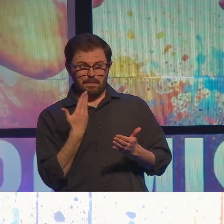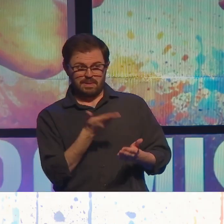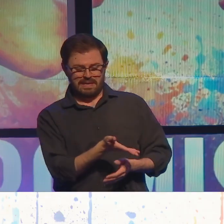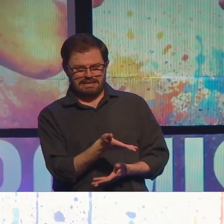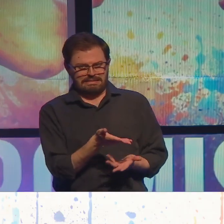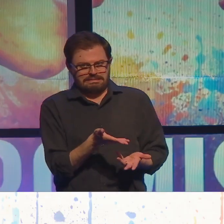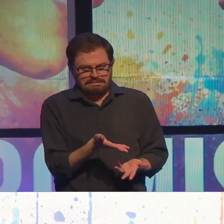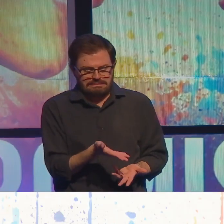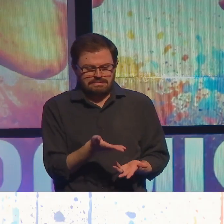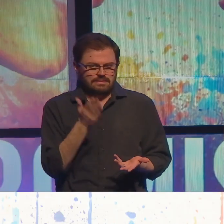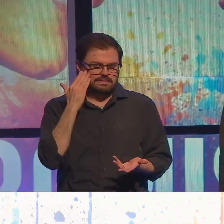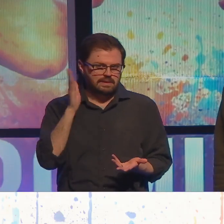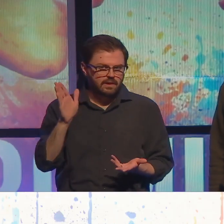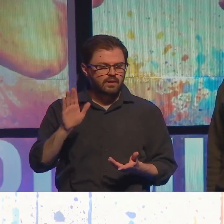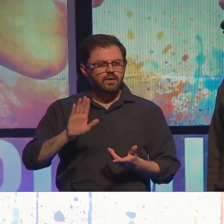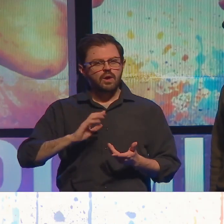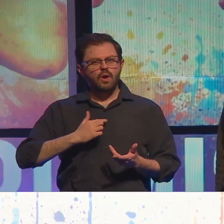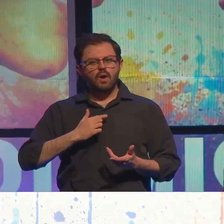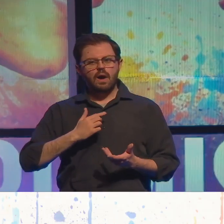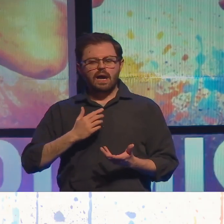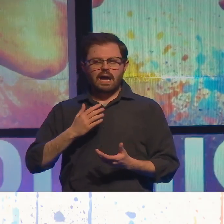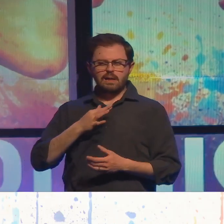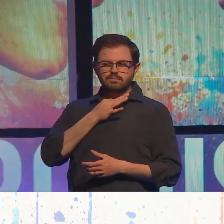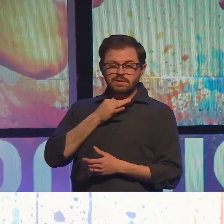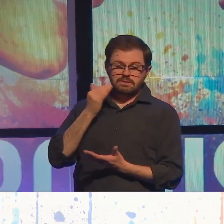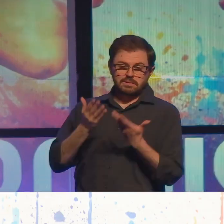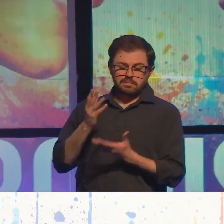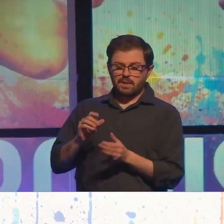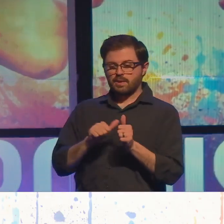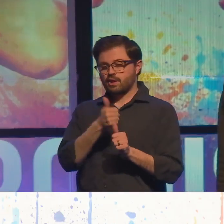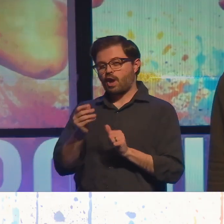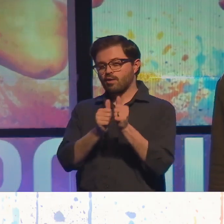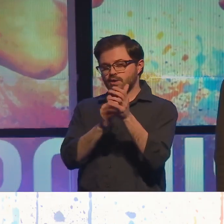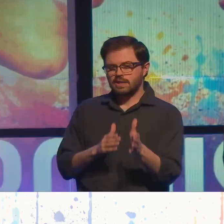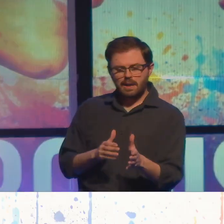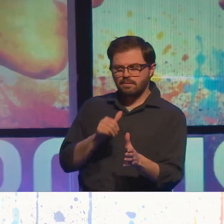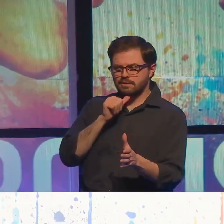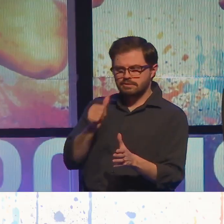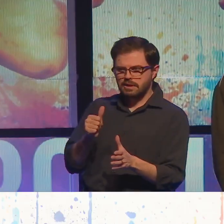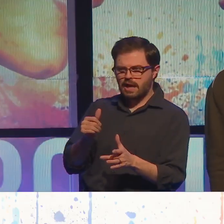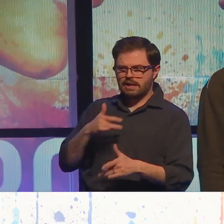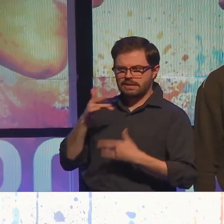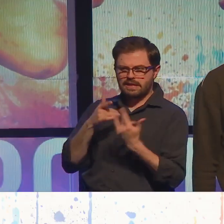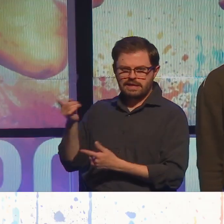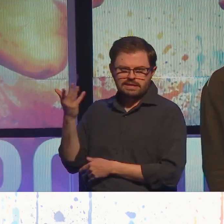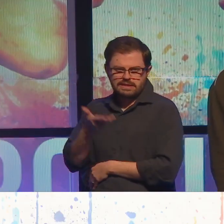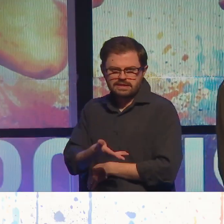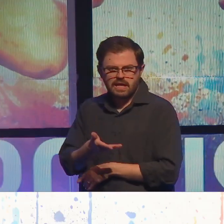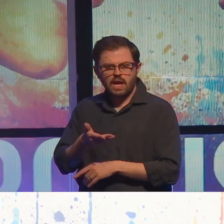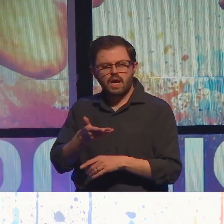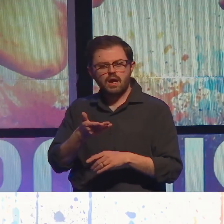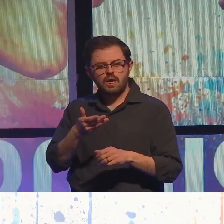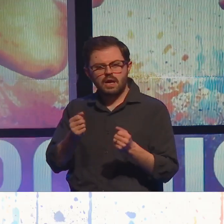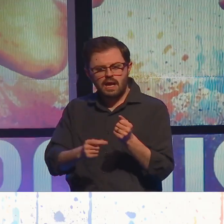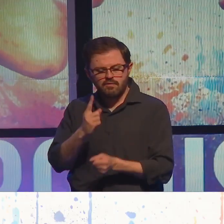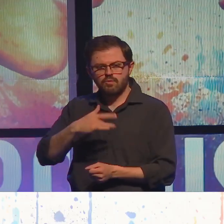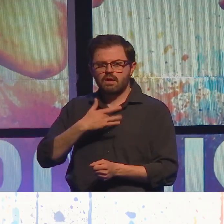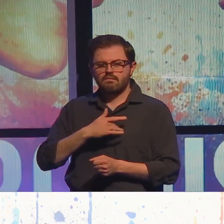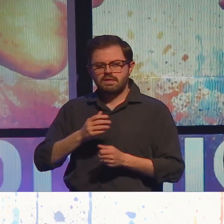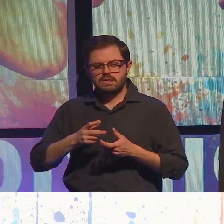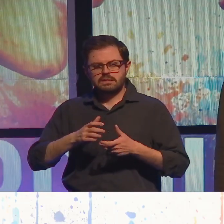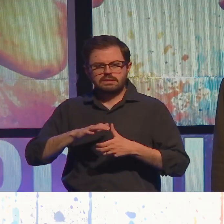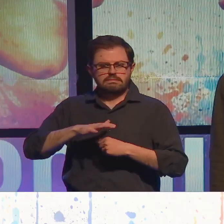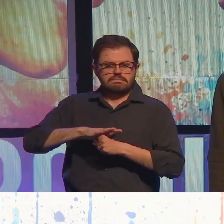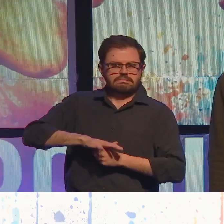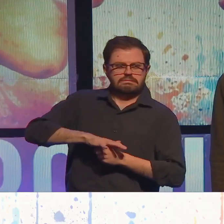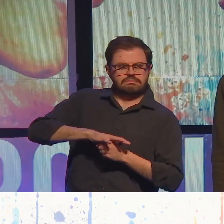I wonder if the disciples are happy that he's there. He's in a space of tension with everybody. It's been a week. 7